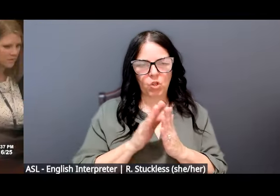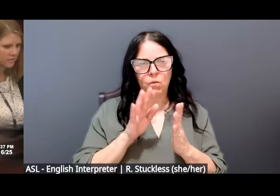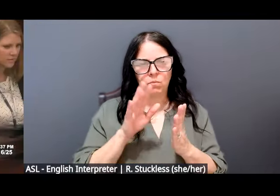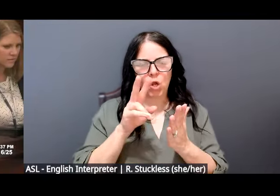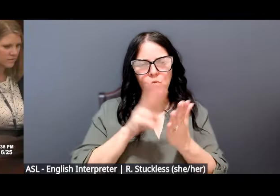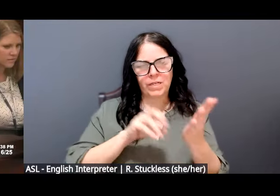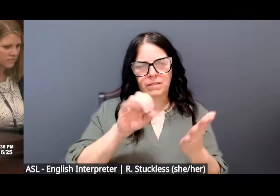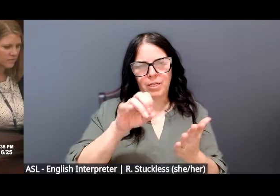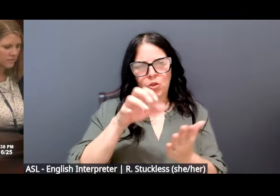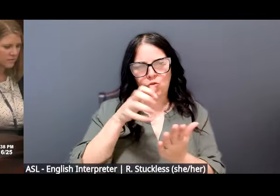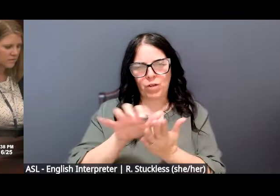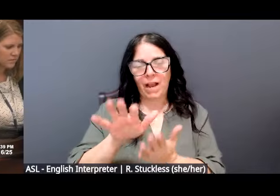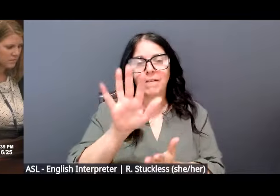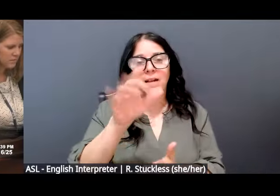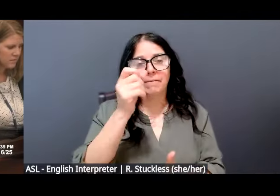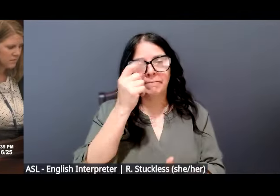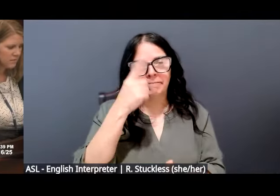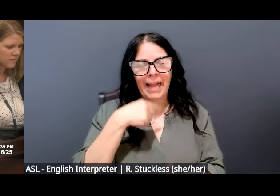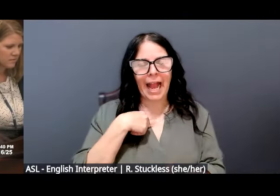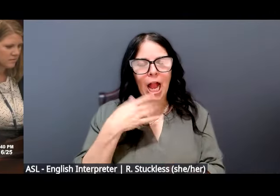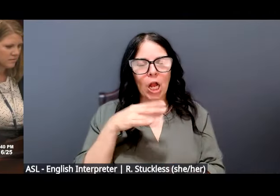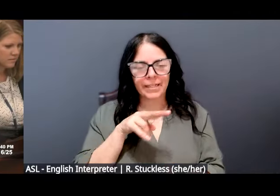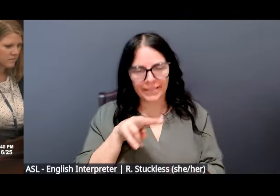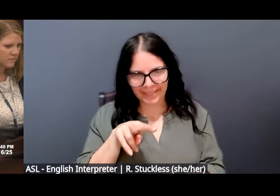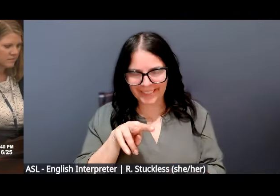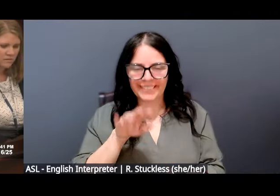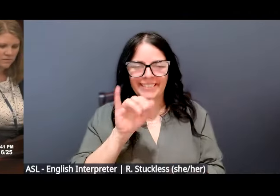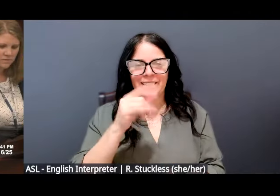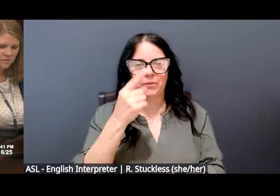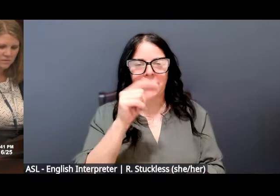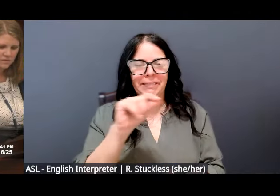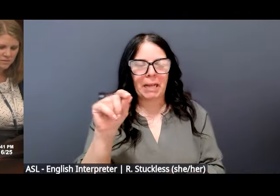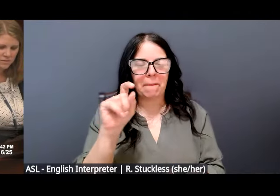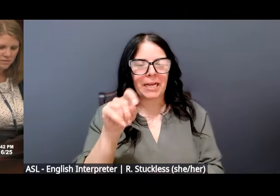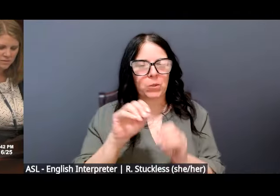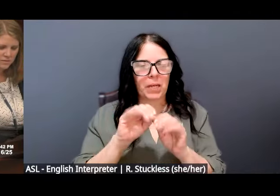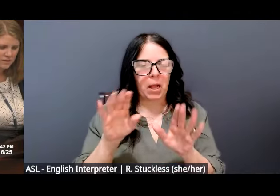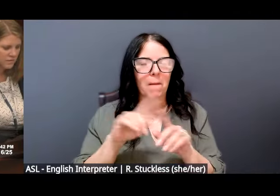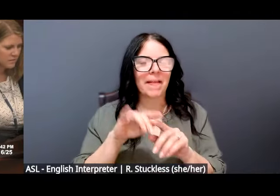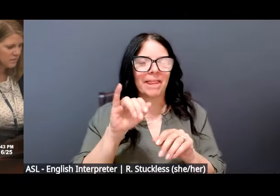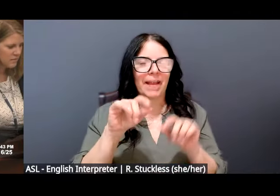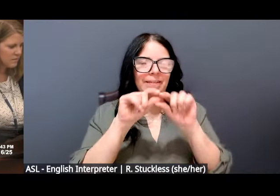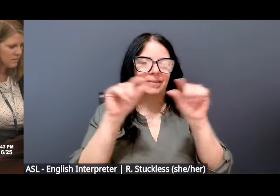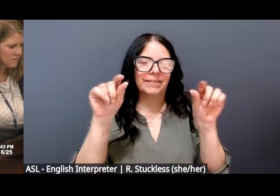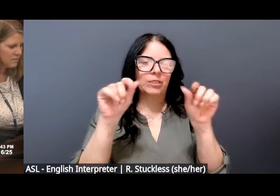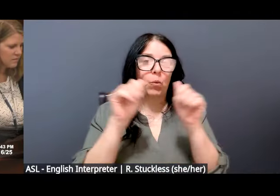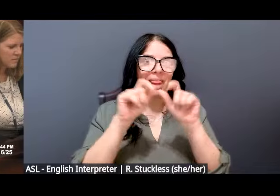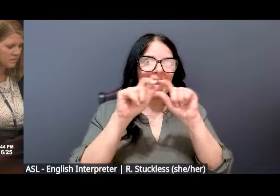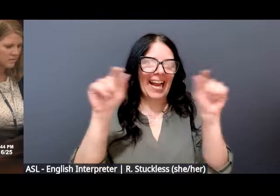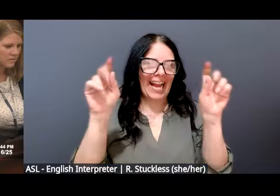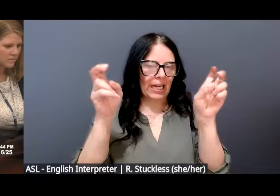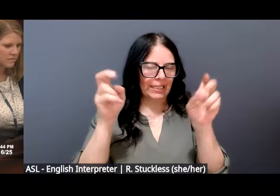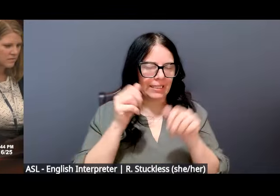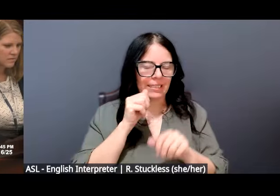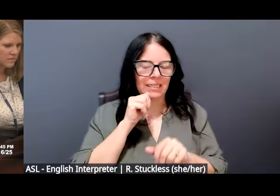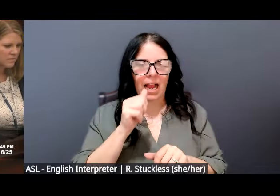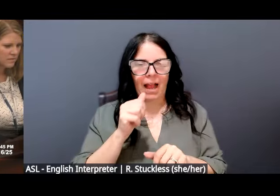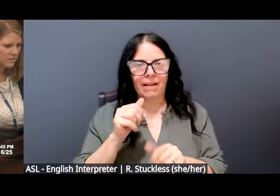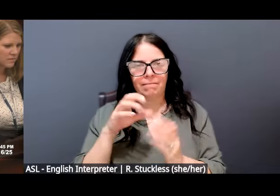already noticed there's at the top, we do need to clarify one thing, but it just involves the heading, not the 100 words itself. So,